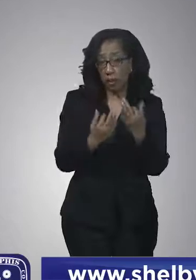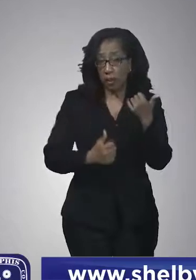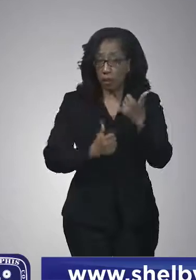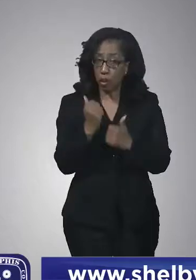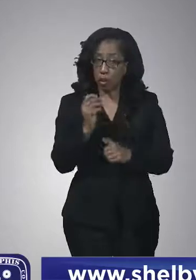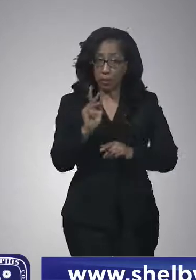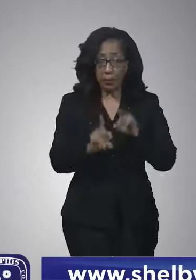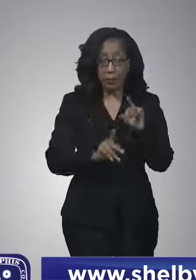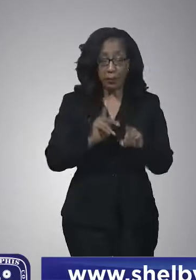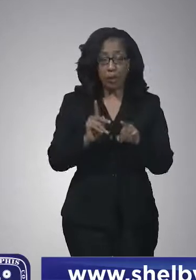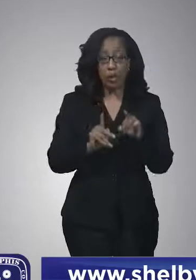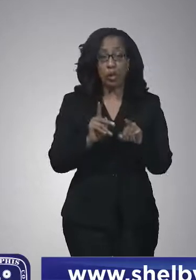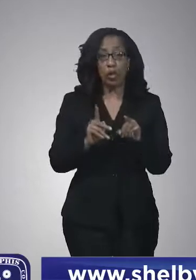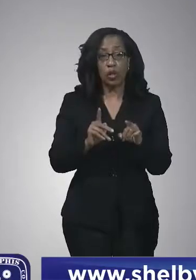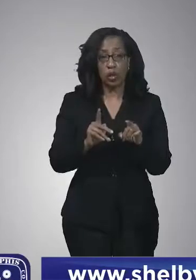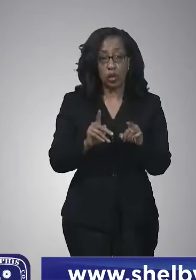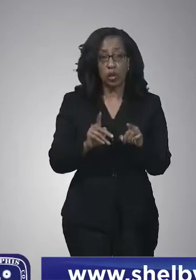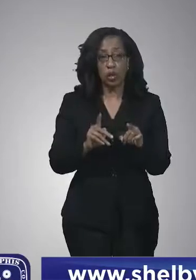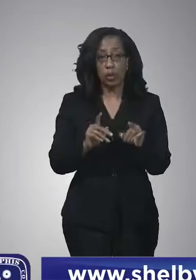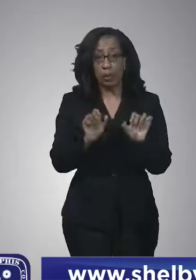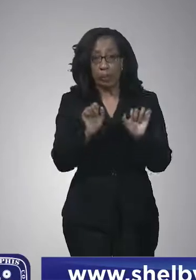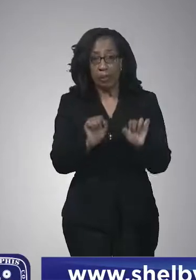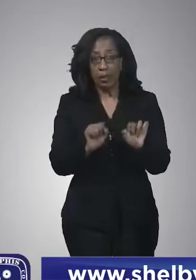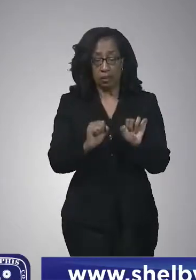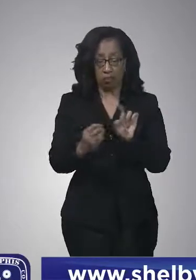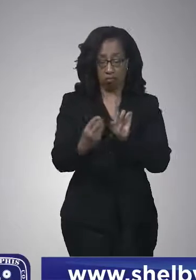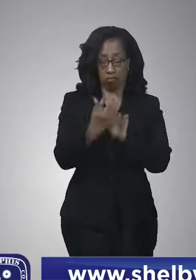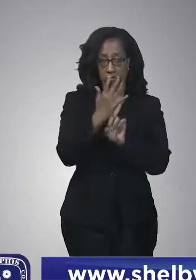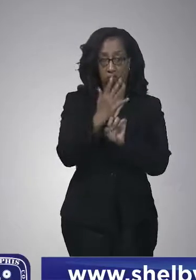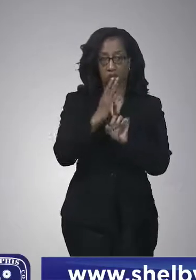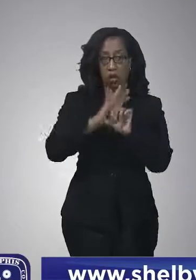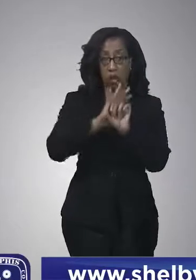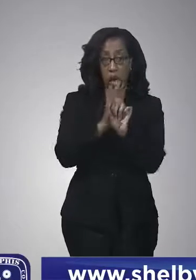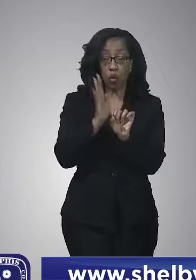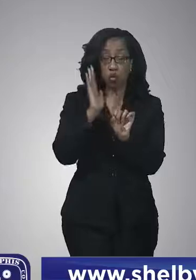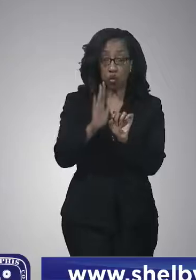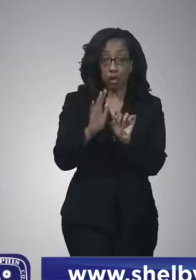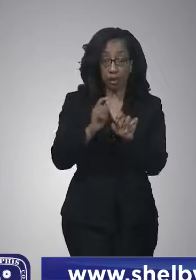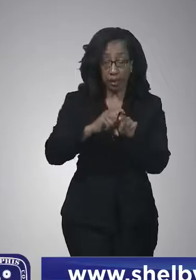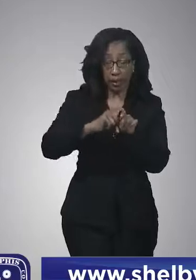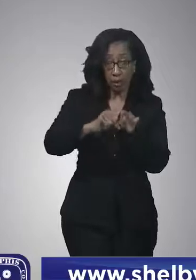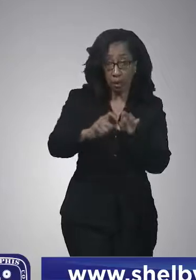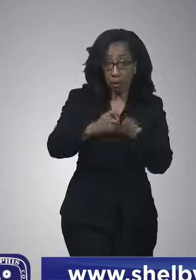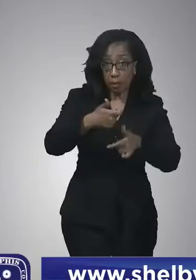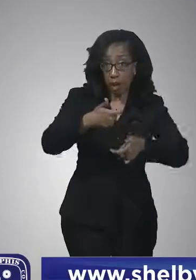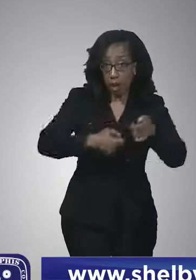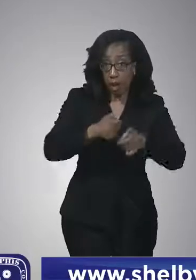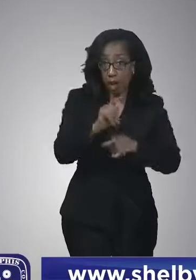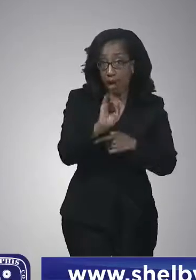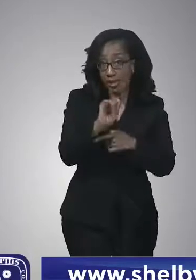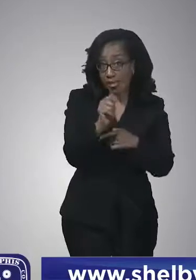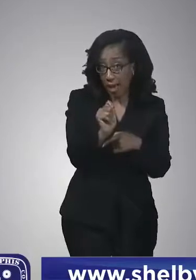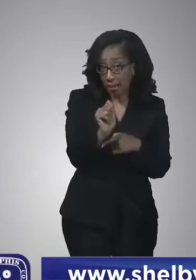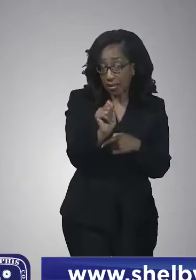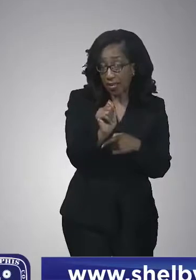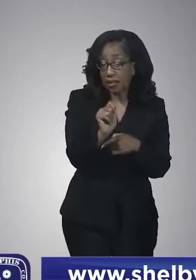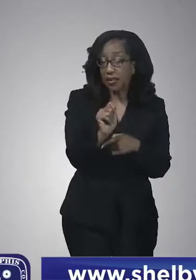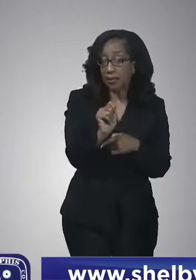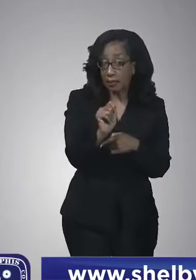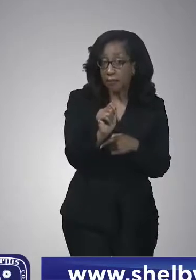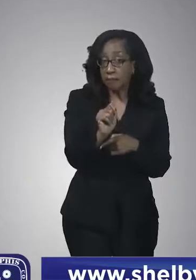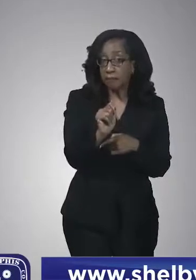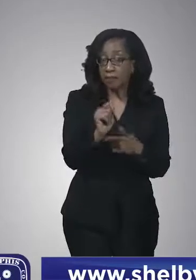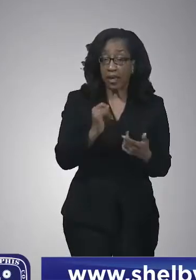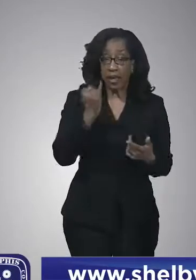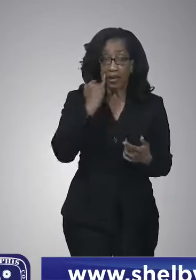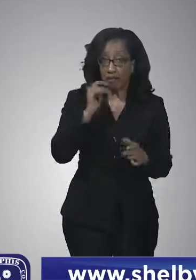people who are considered to be exposed will receive a text message at least. And then if they do